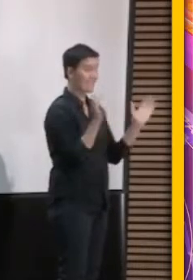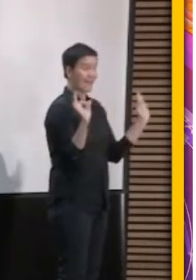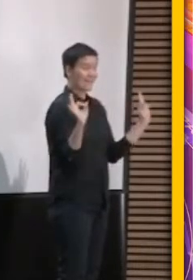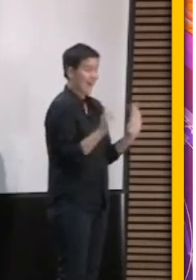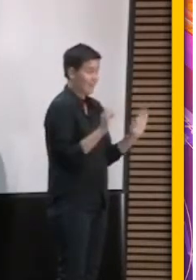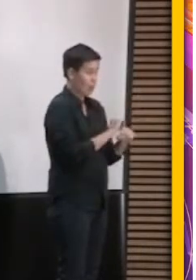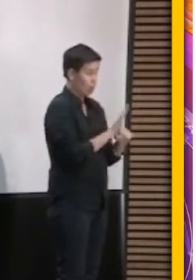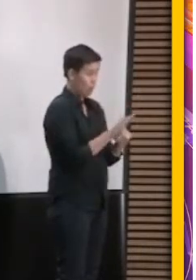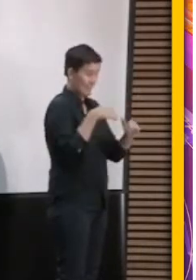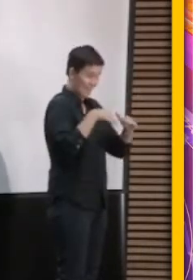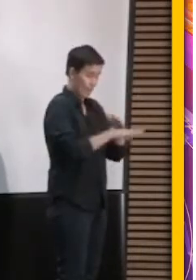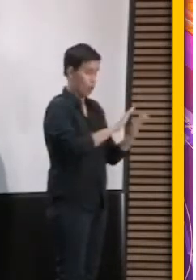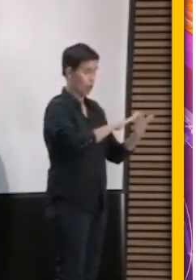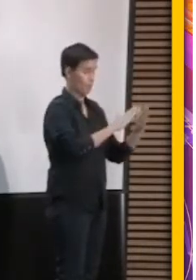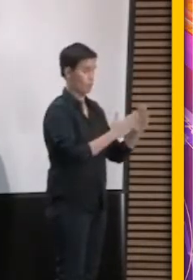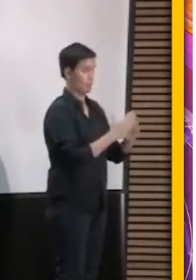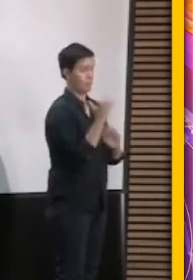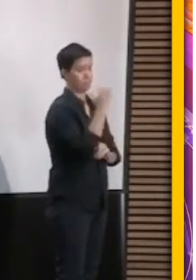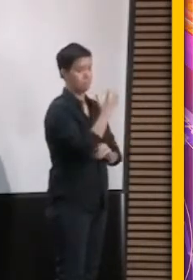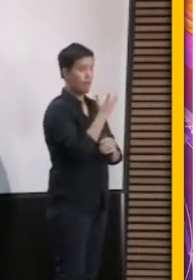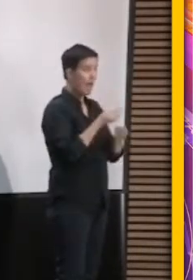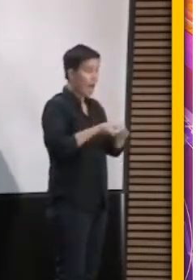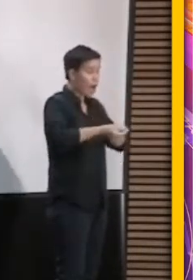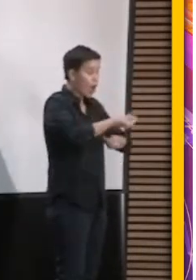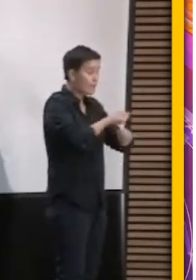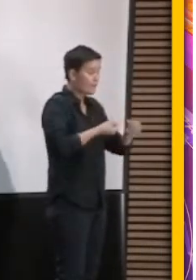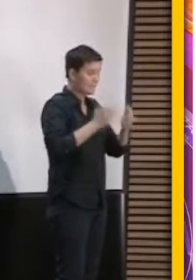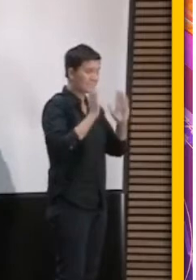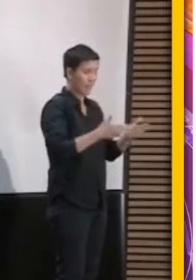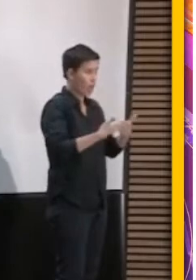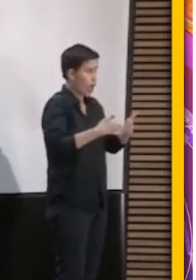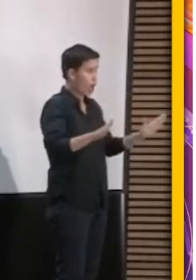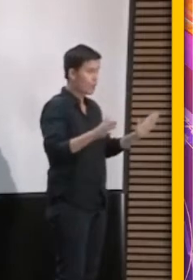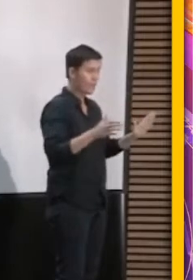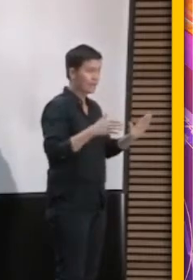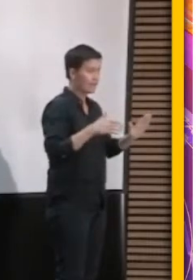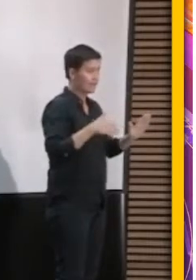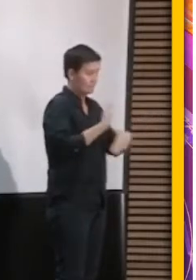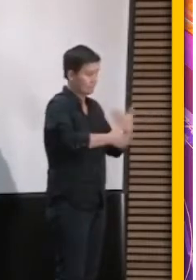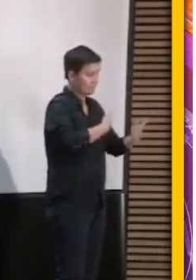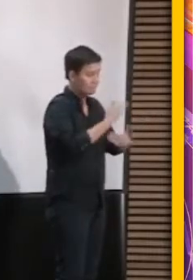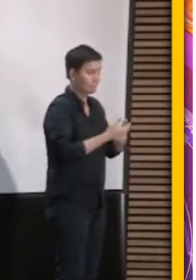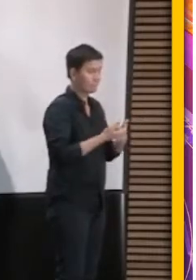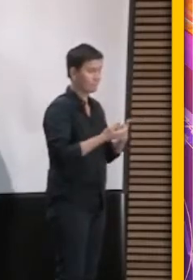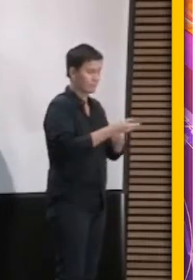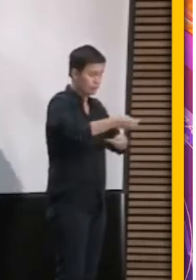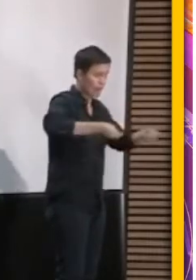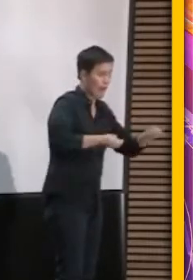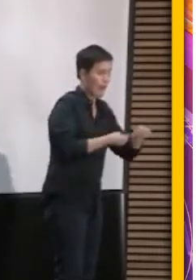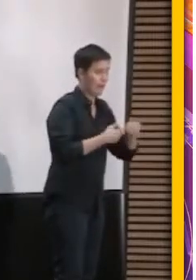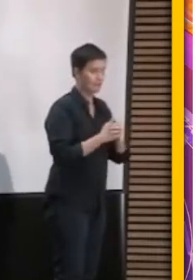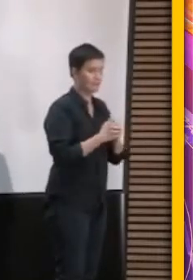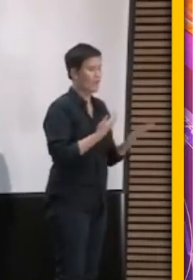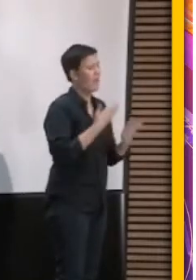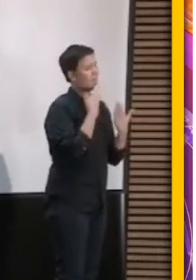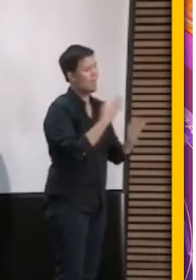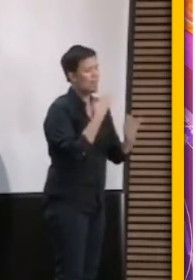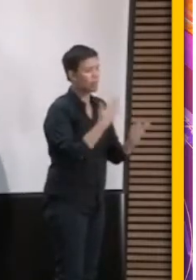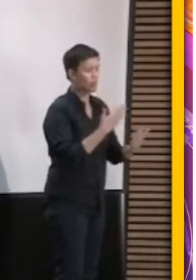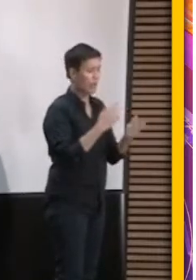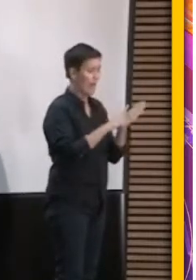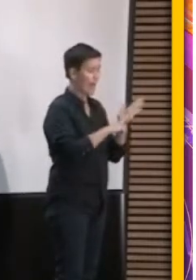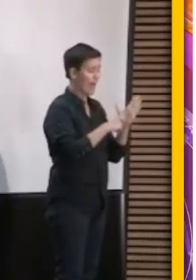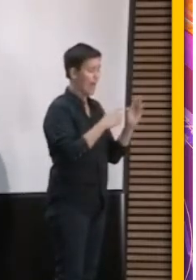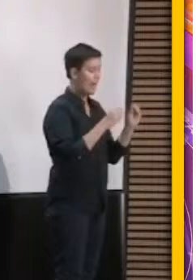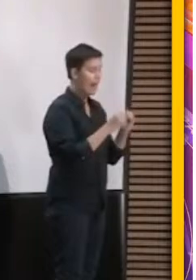open economies in the world, and low infection and death rates. I once again thank the police, our testers, our lab workers, our border staff and